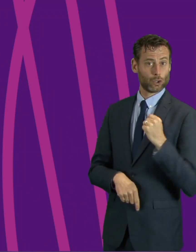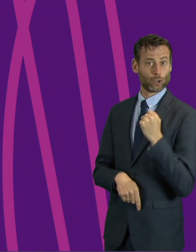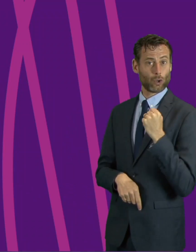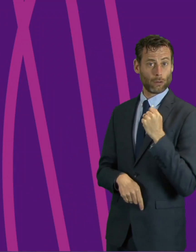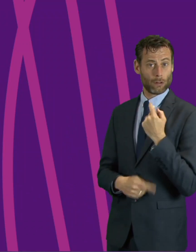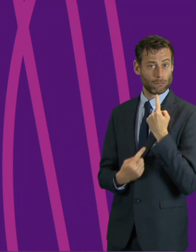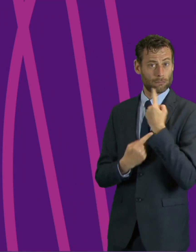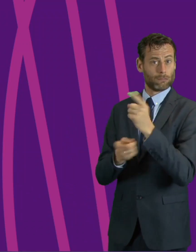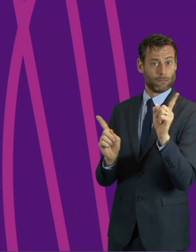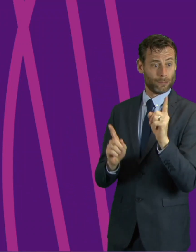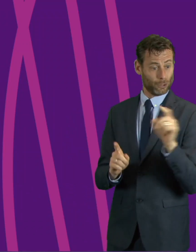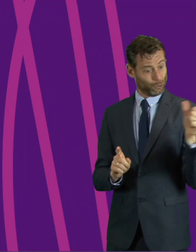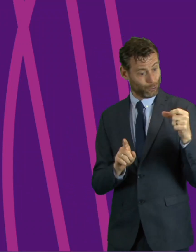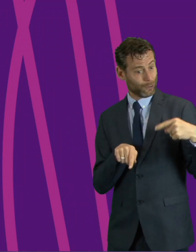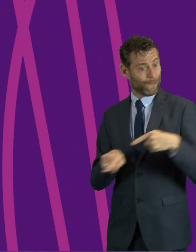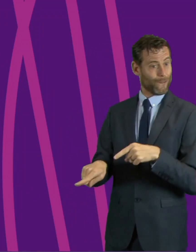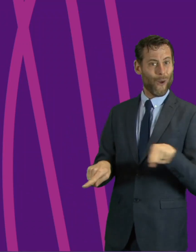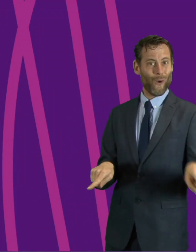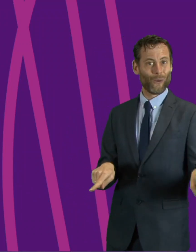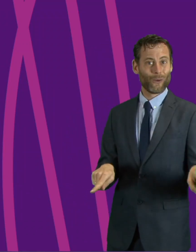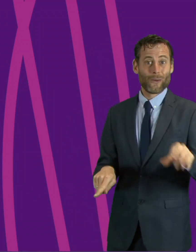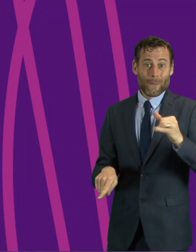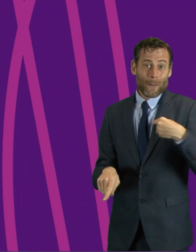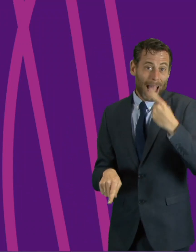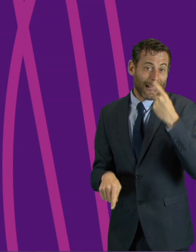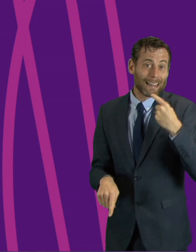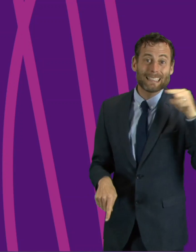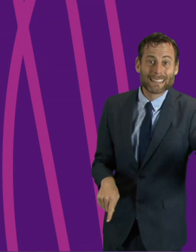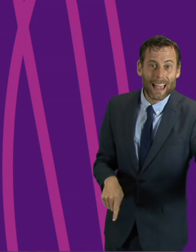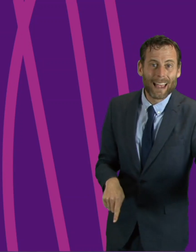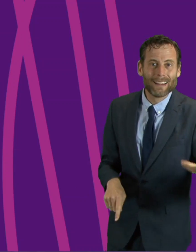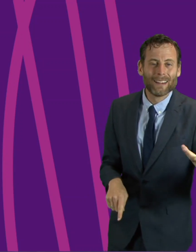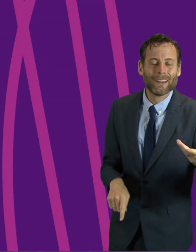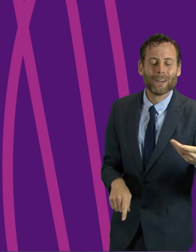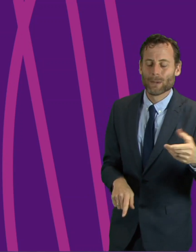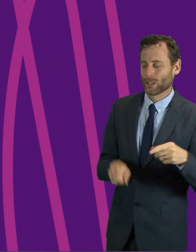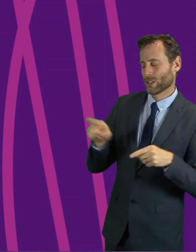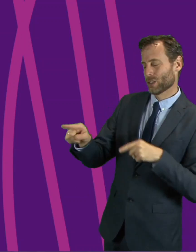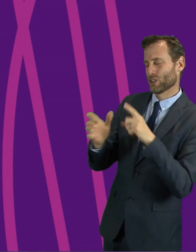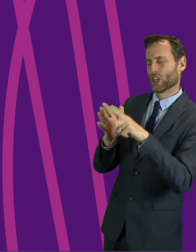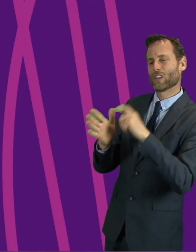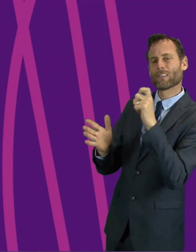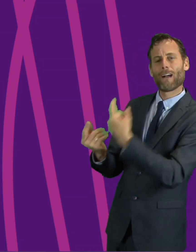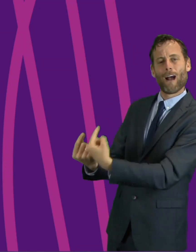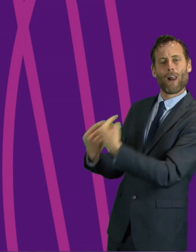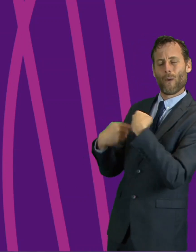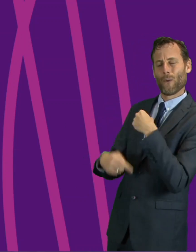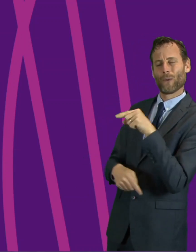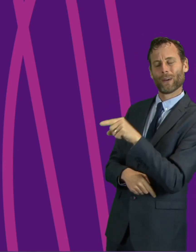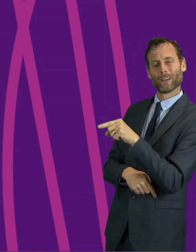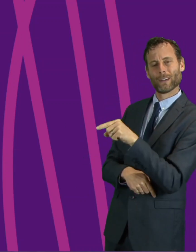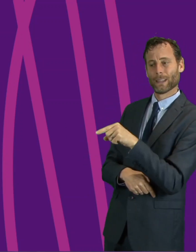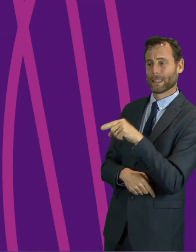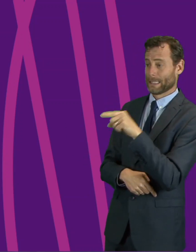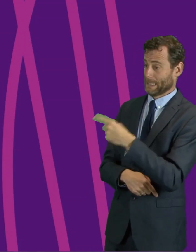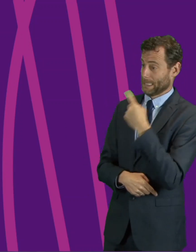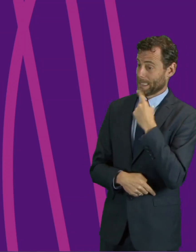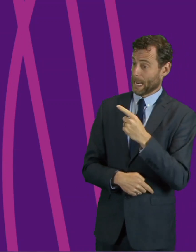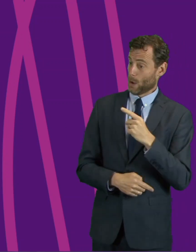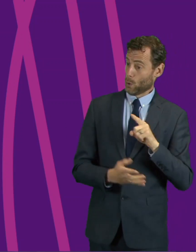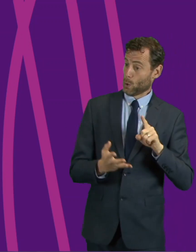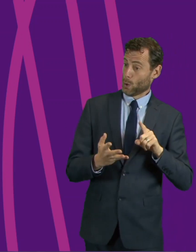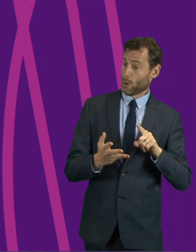guidance elsewhere. There is a big assumption in Jackson Carlaw's question, which is that it is safe for construction to be